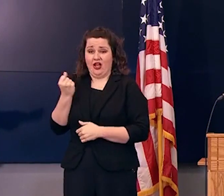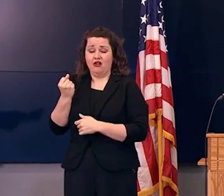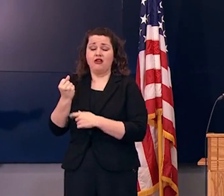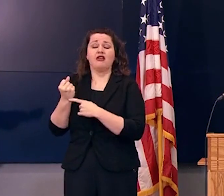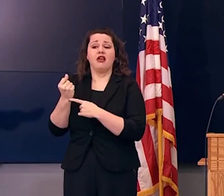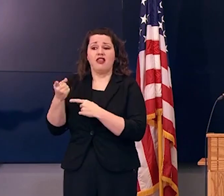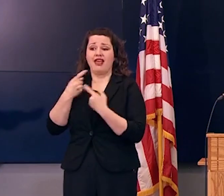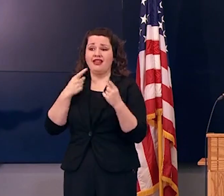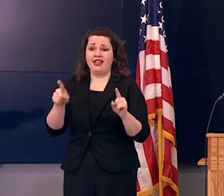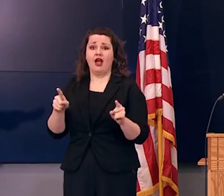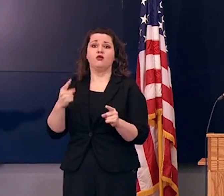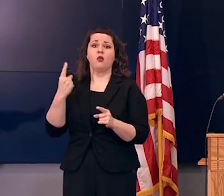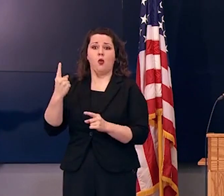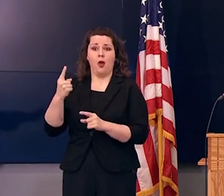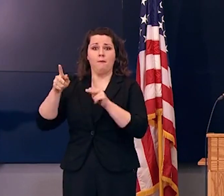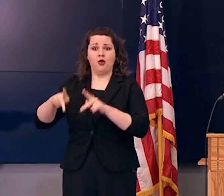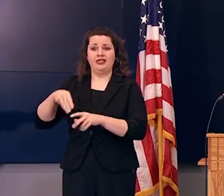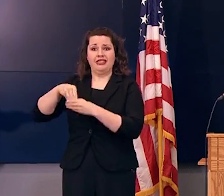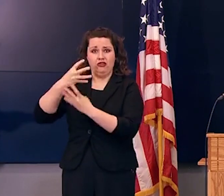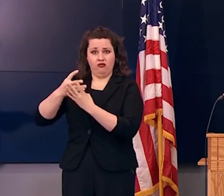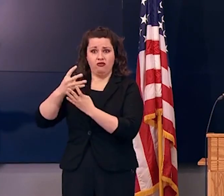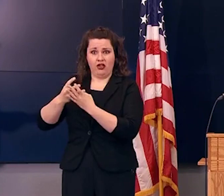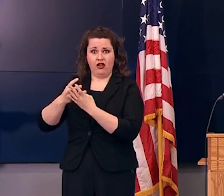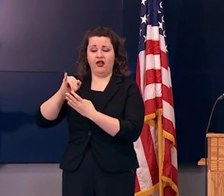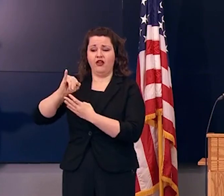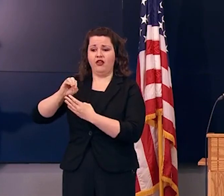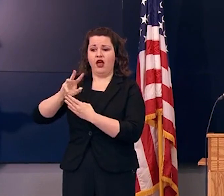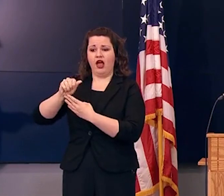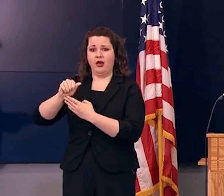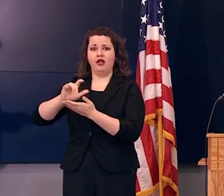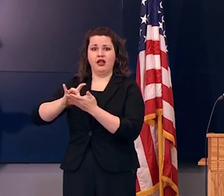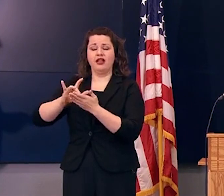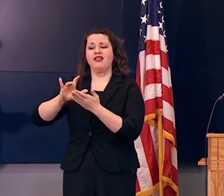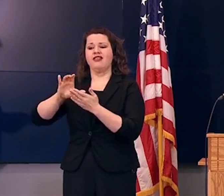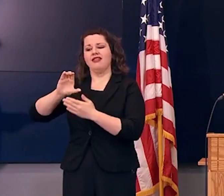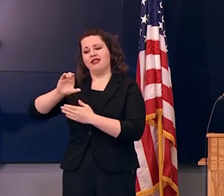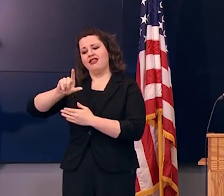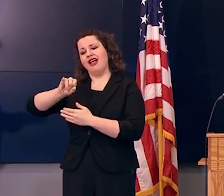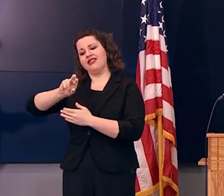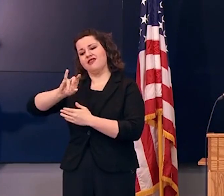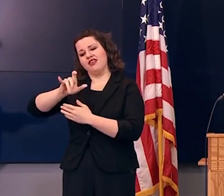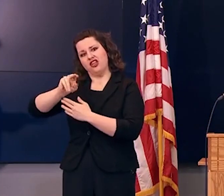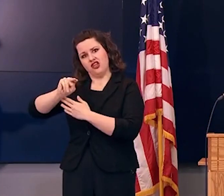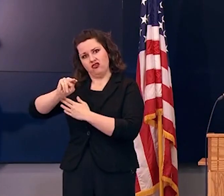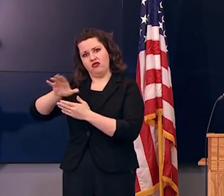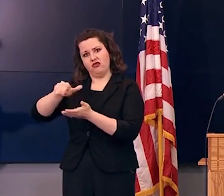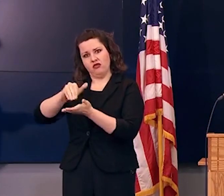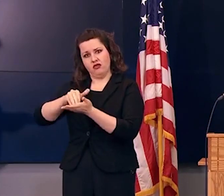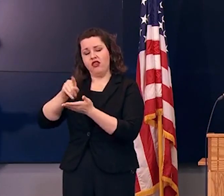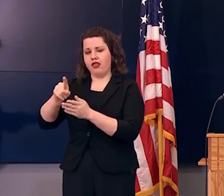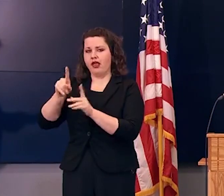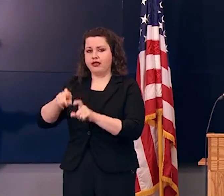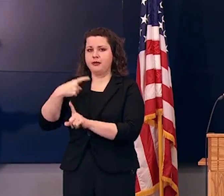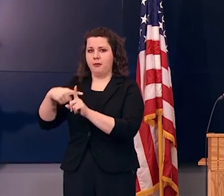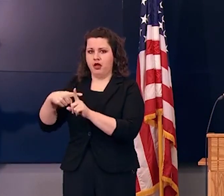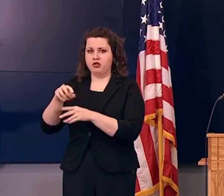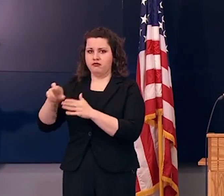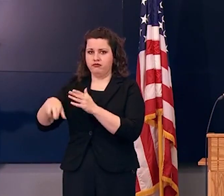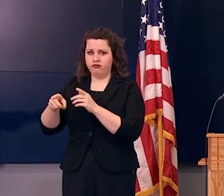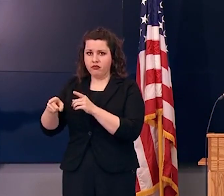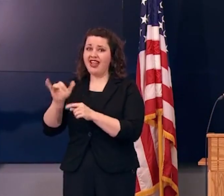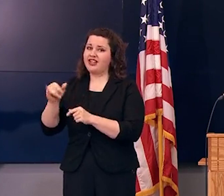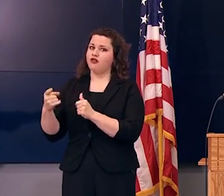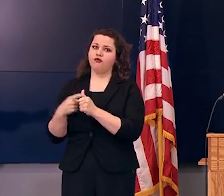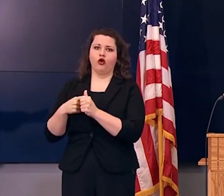announced that an inmate at the Iowa Medical and Classification Center had tested positive for COVID-19, and this is the first